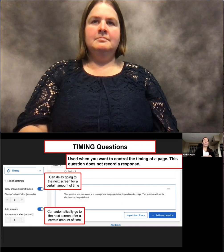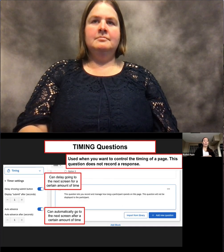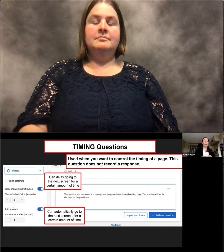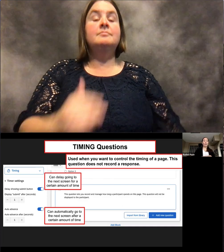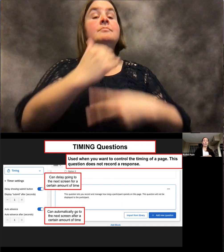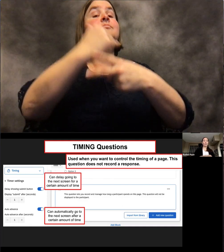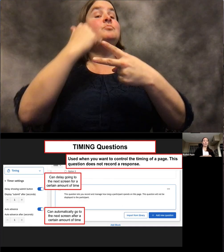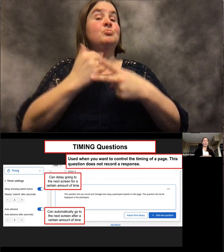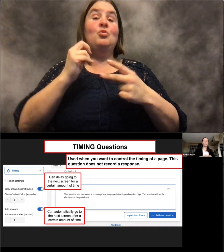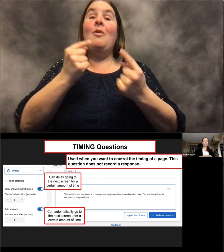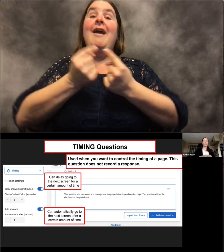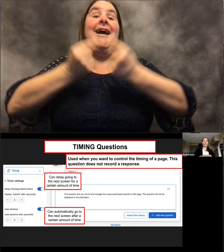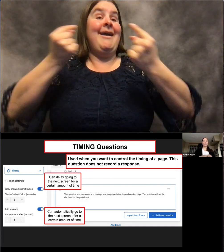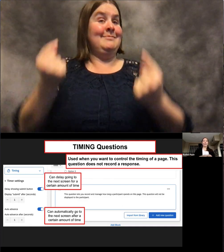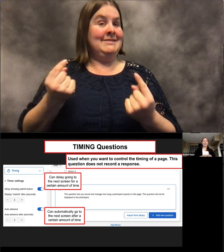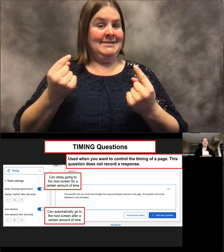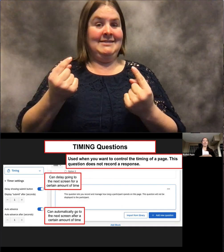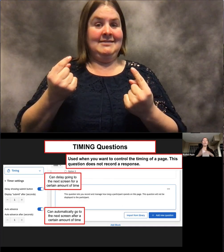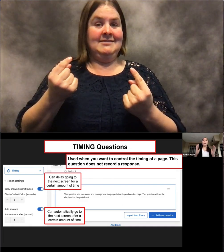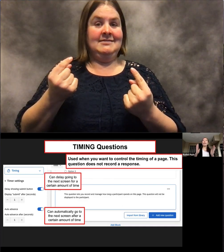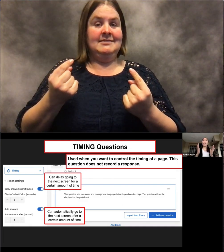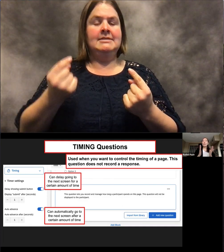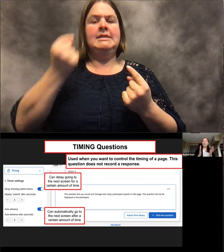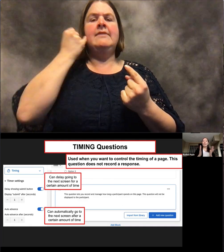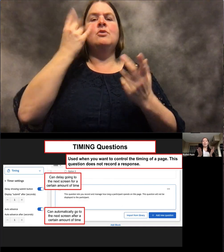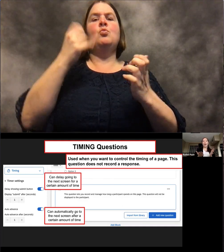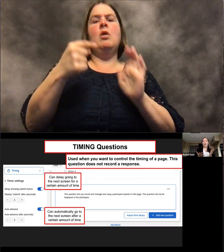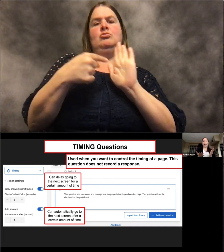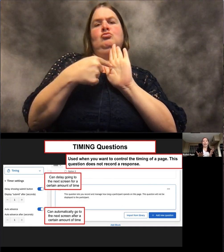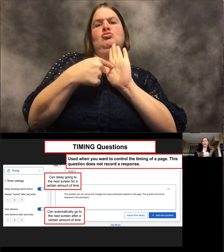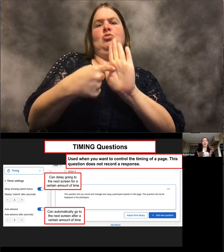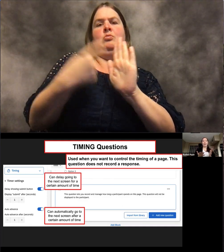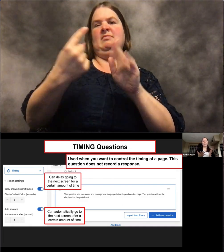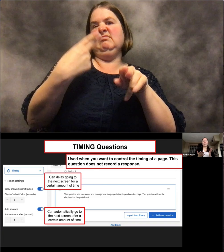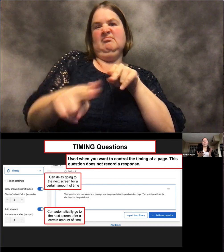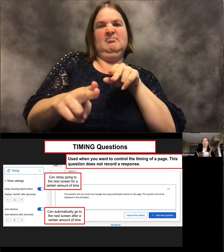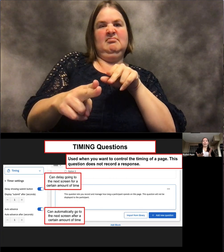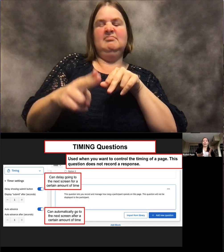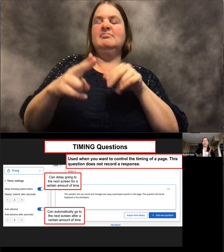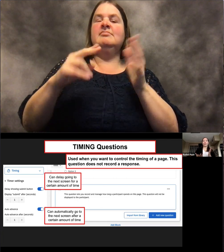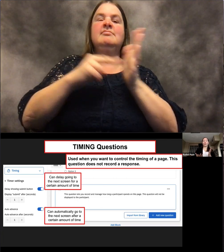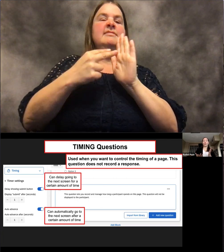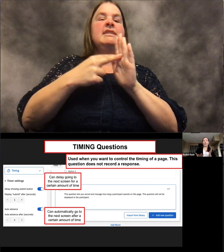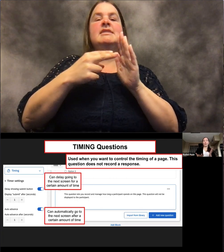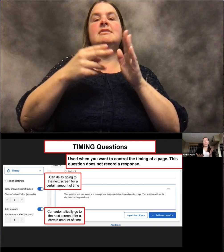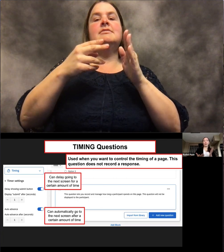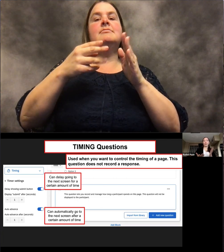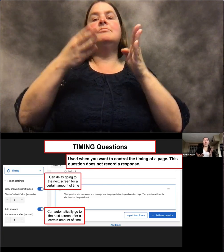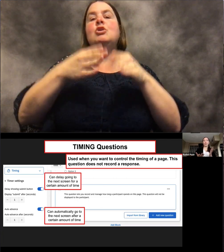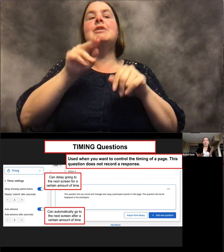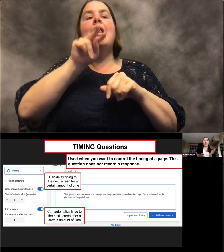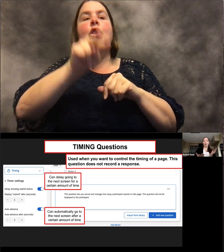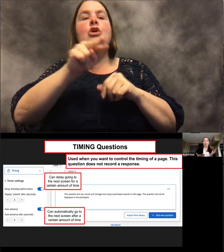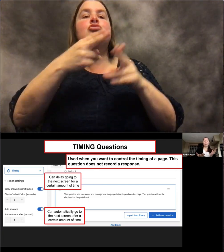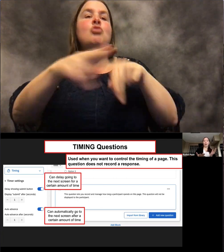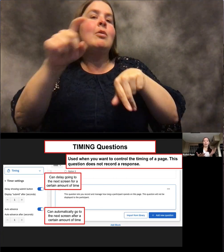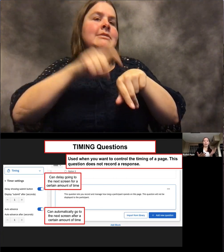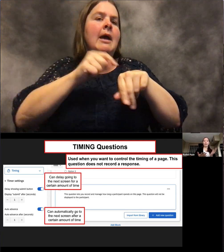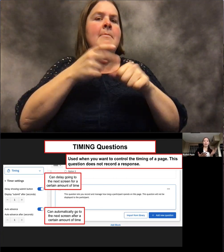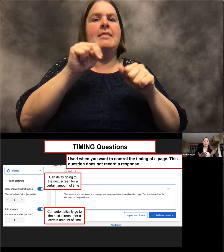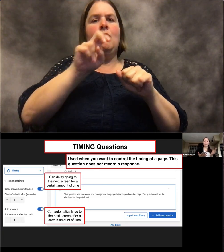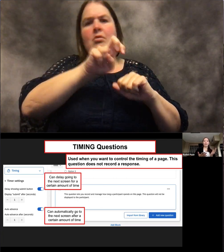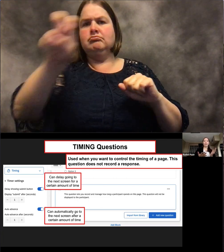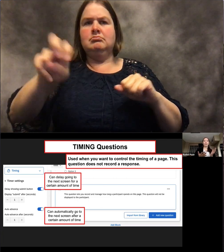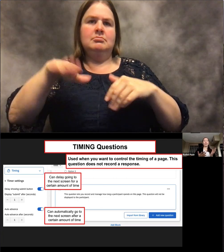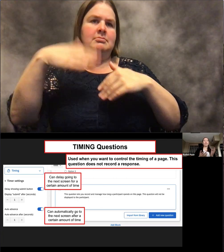On the flip side, if you want to limit the amount of time that a particular screen displays to your